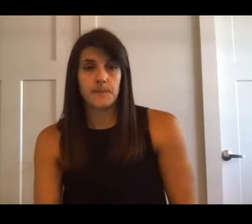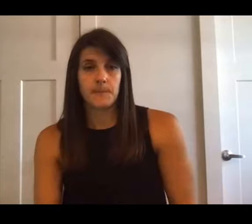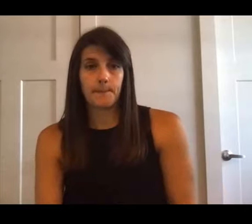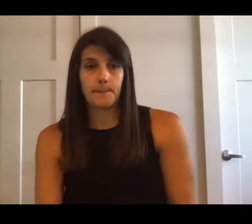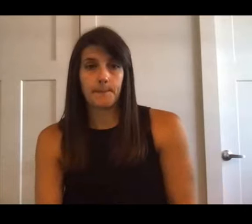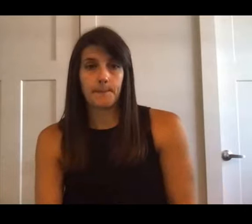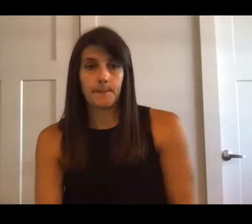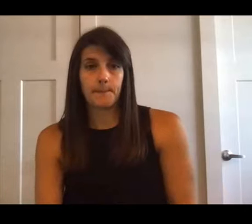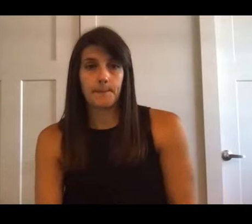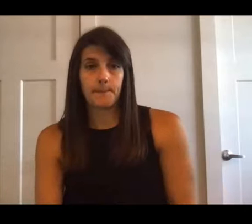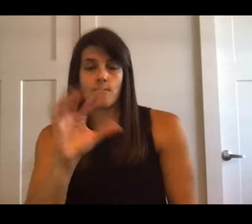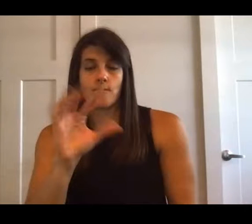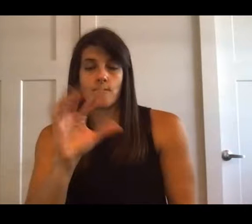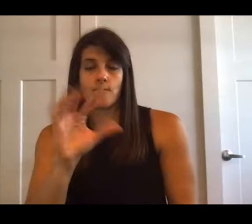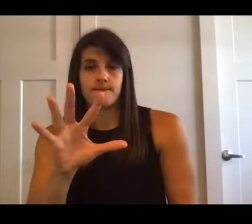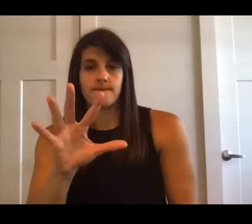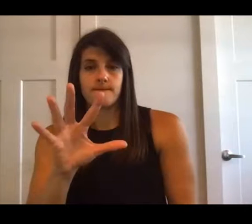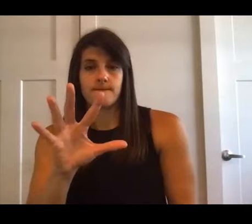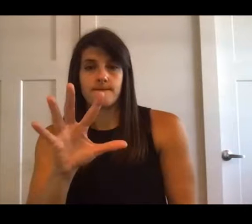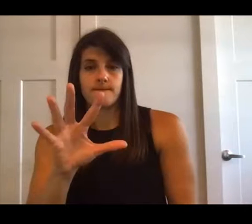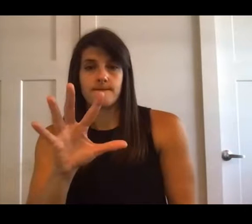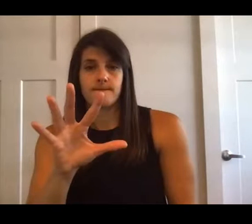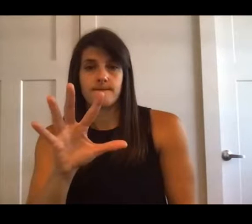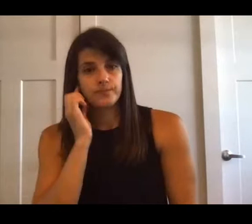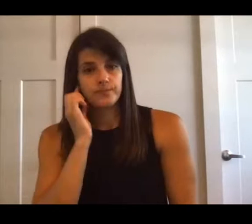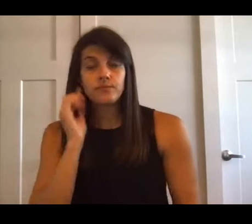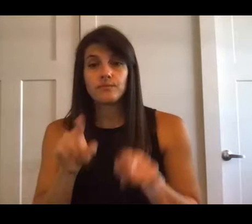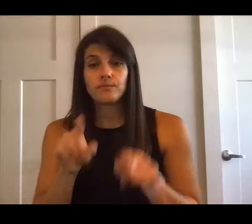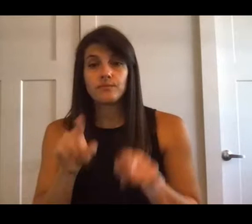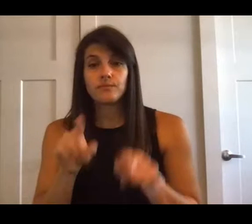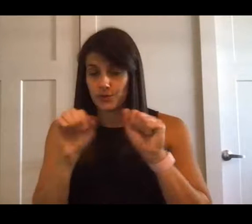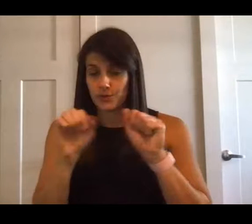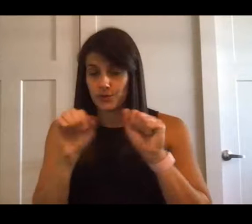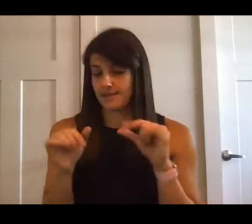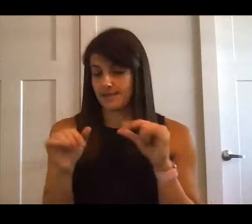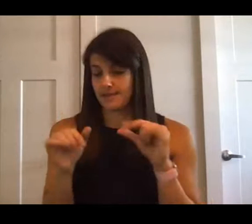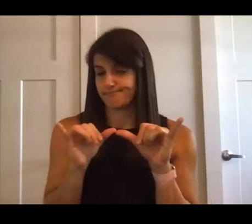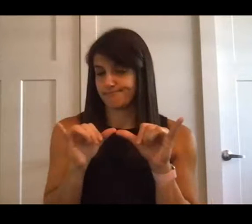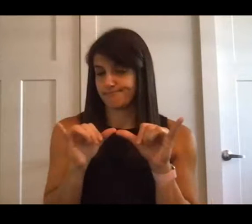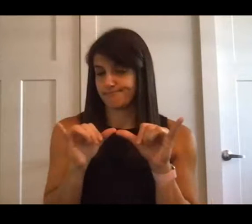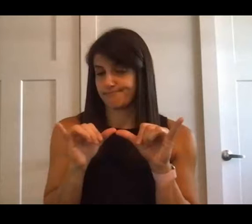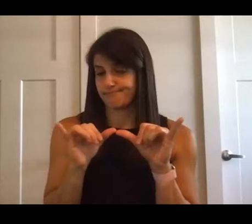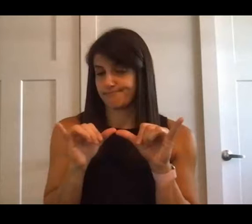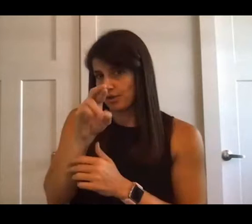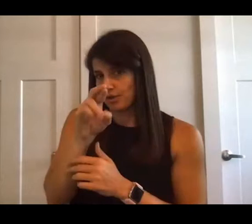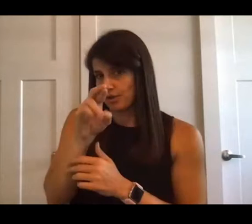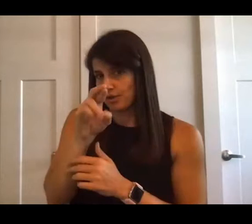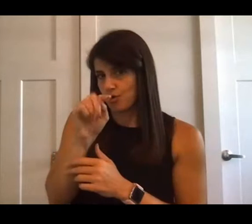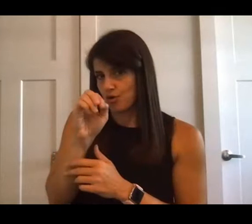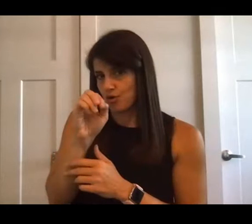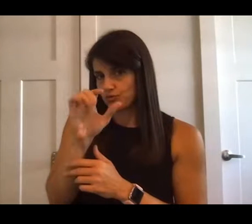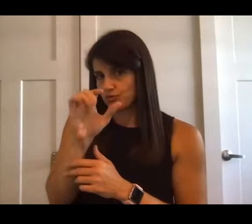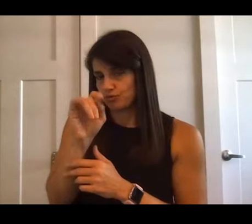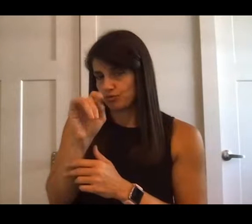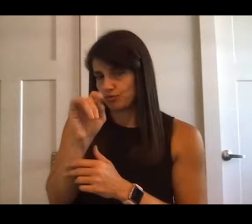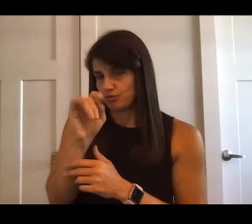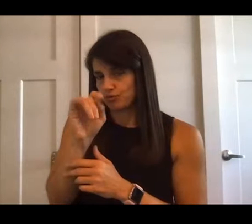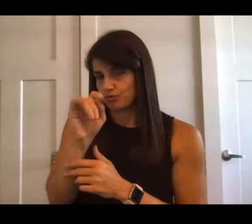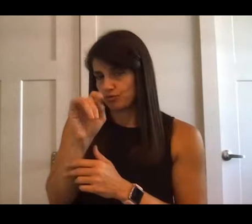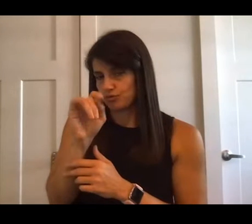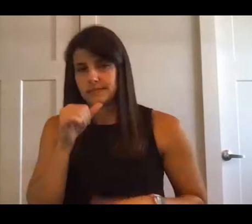105 degrees. I could also check that with the protractor, but I'm not going to do that today. We're just using knowledge of our